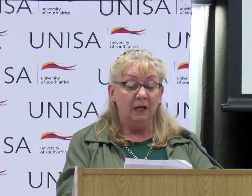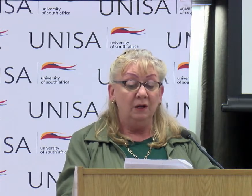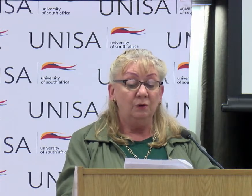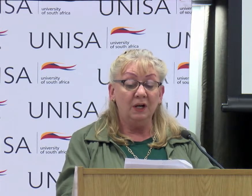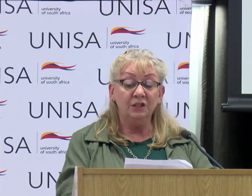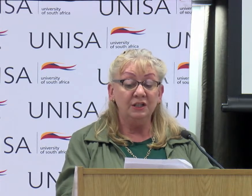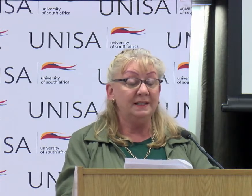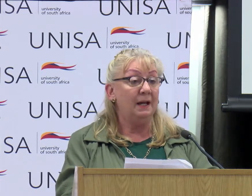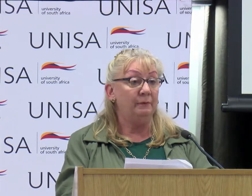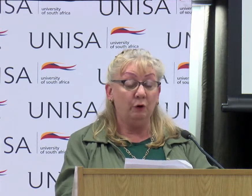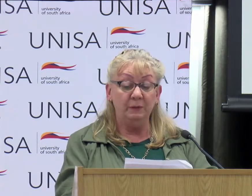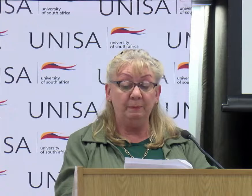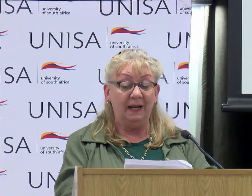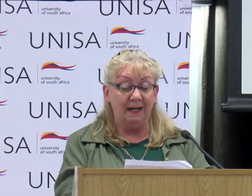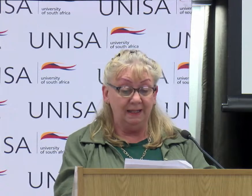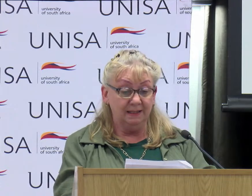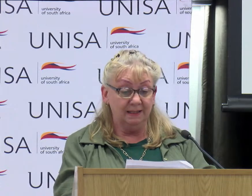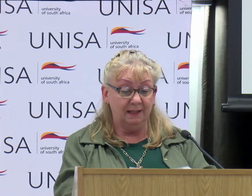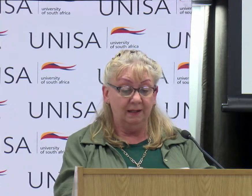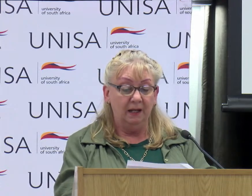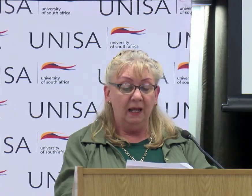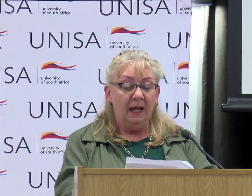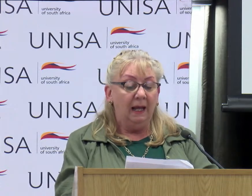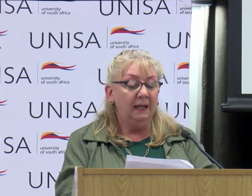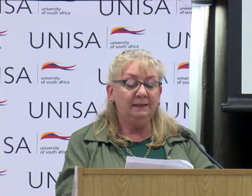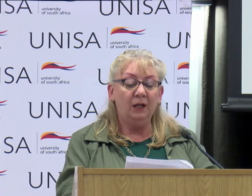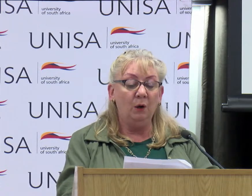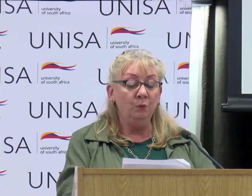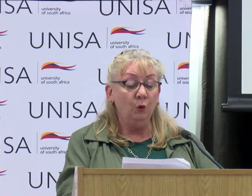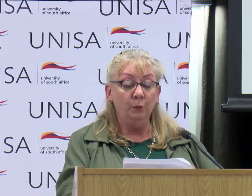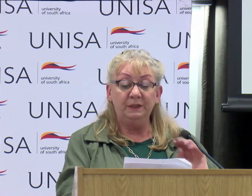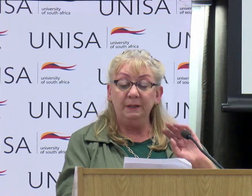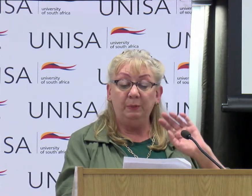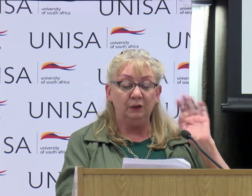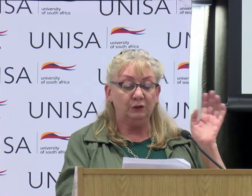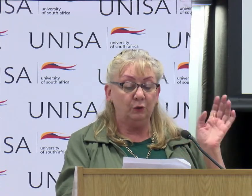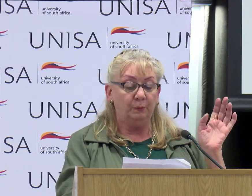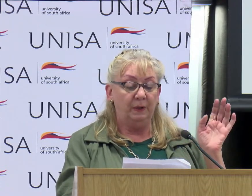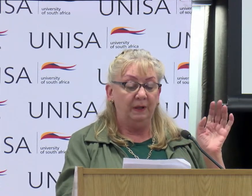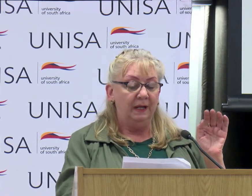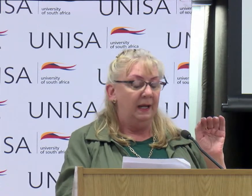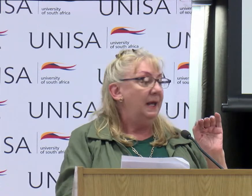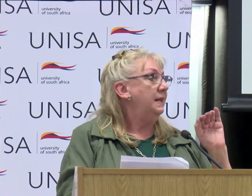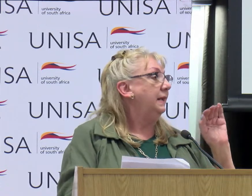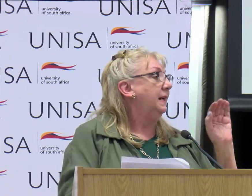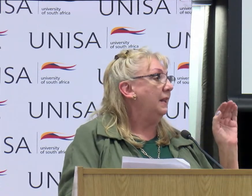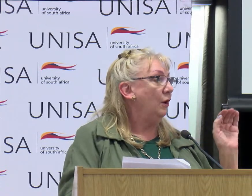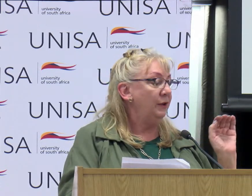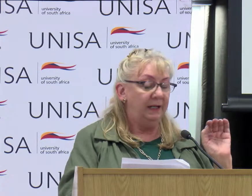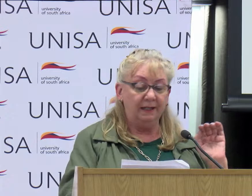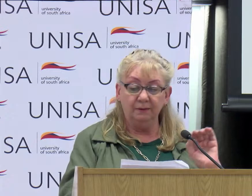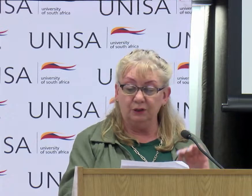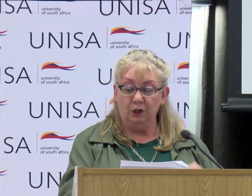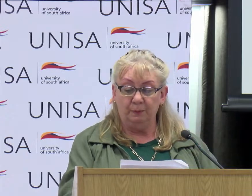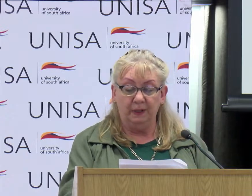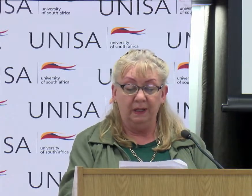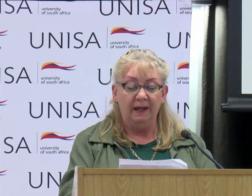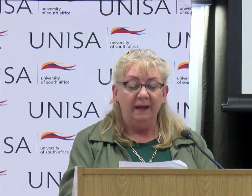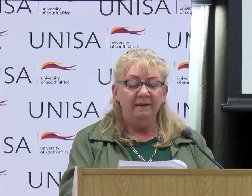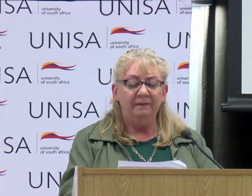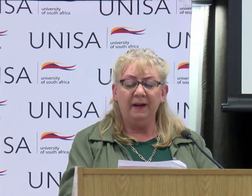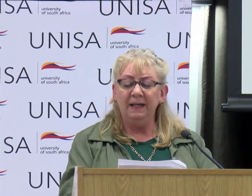game rushes up from the plains. Hulle dam op die bultop. They gather on the